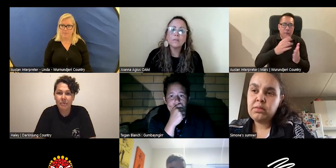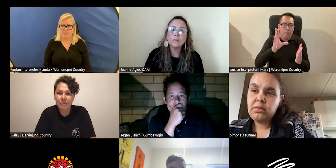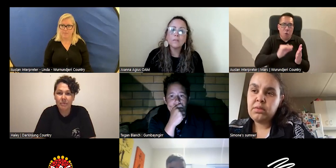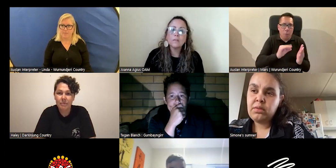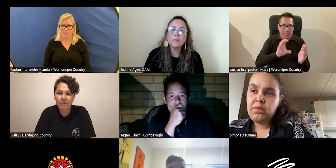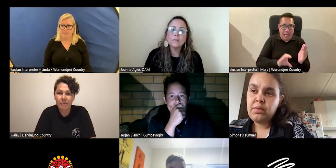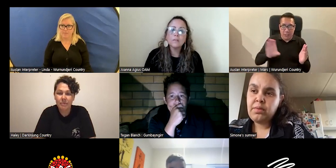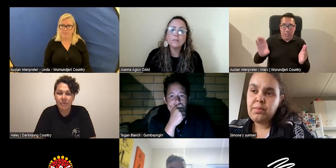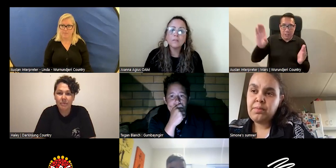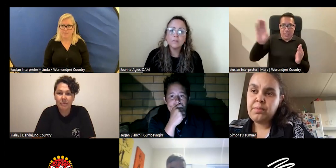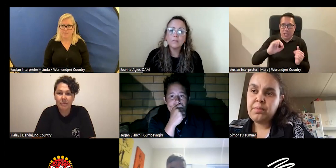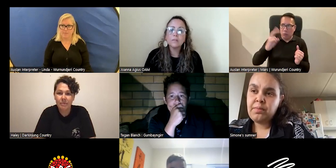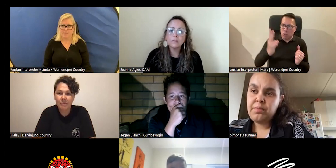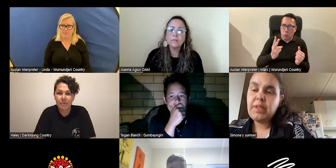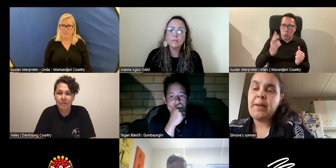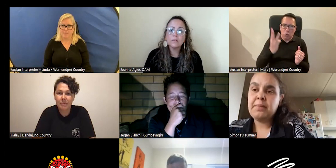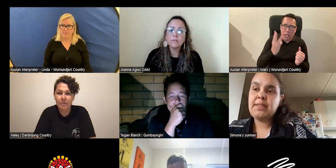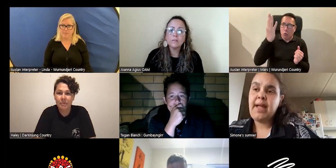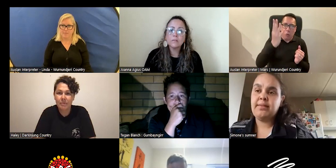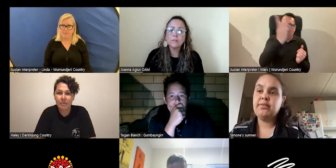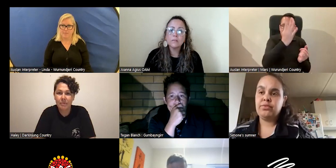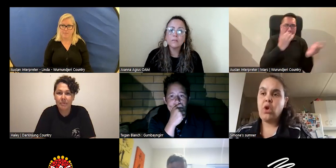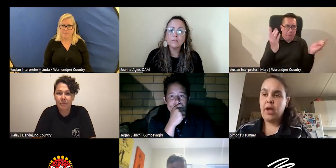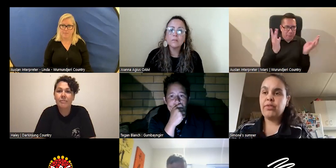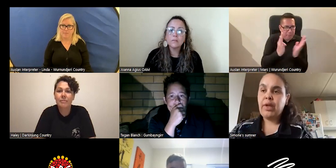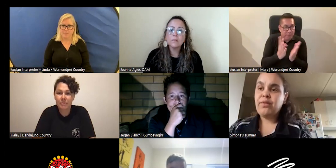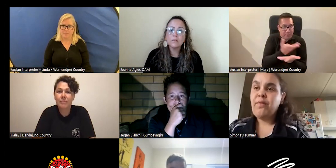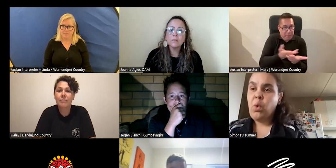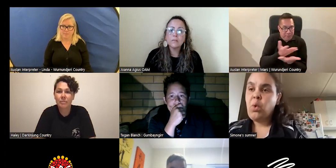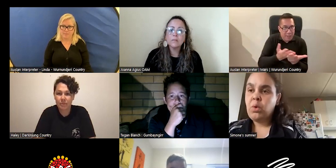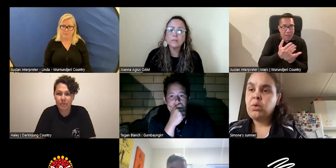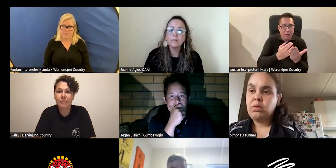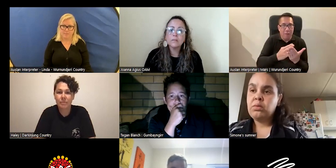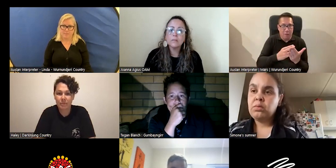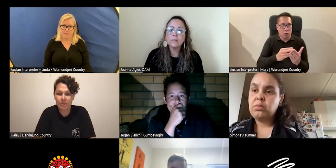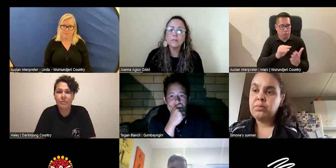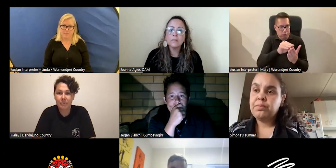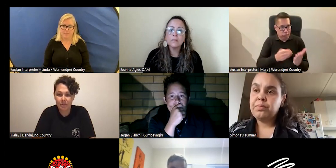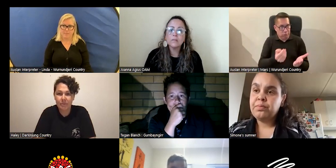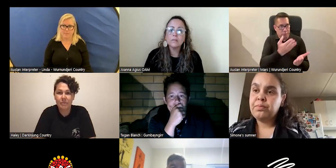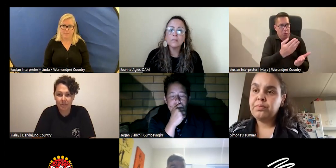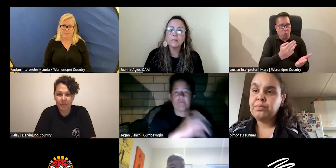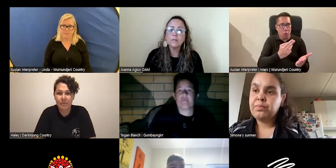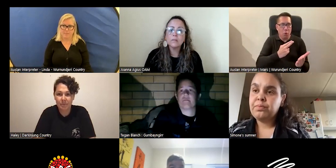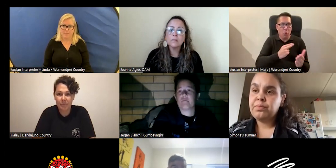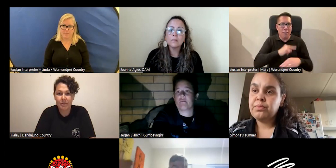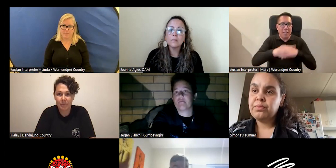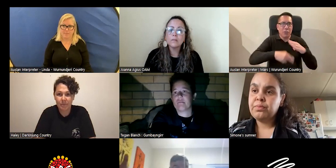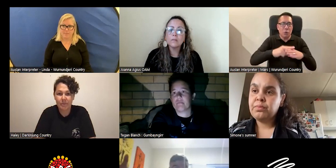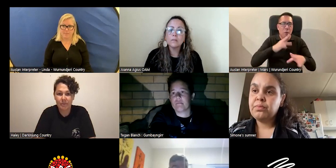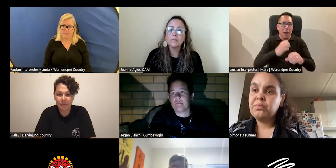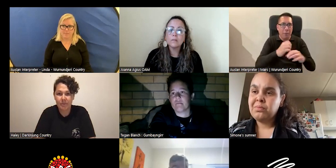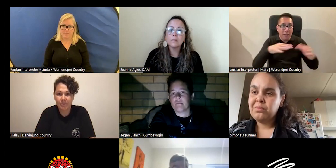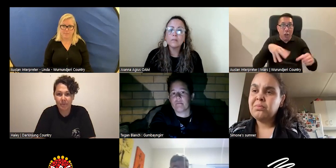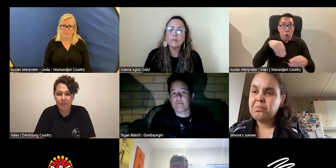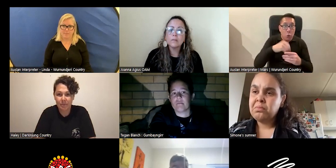go and speak on behalf of their state representatives to the nation, to the national Parliament. So that includes Torres Strait